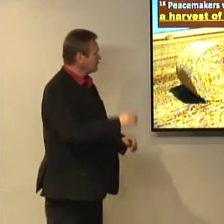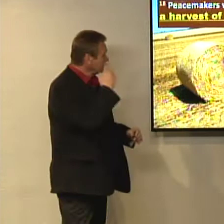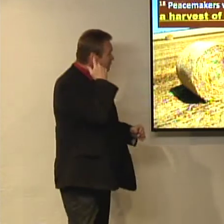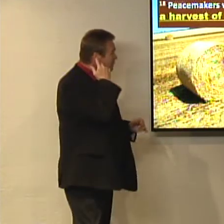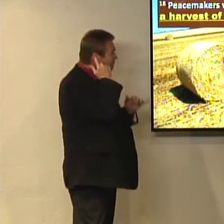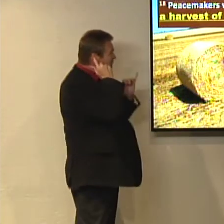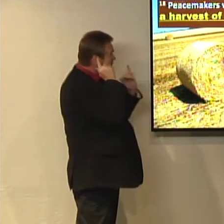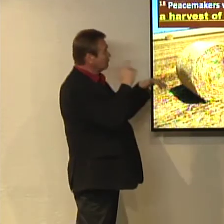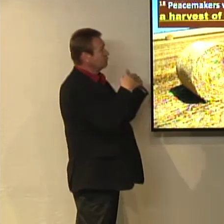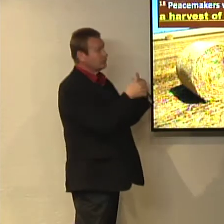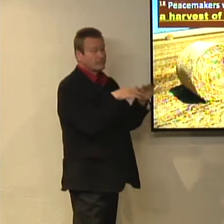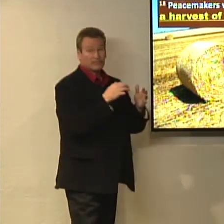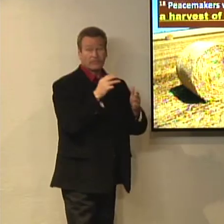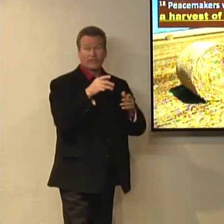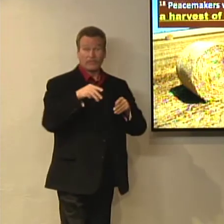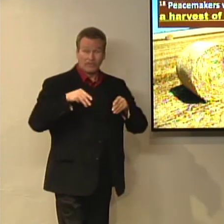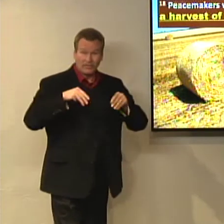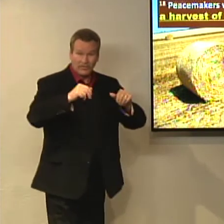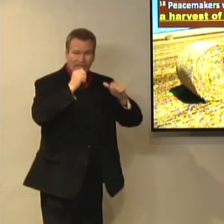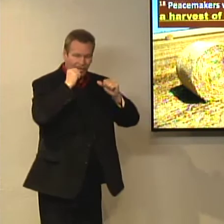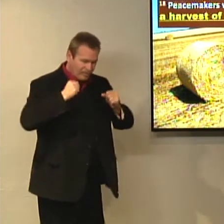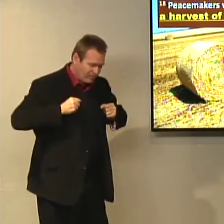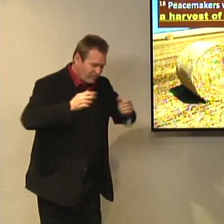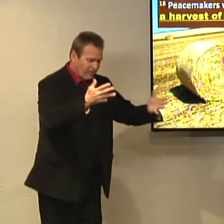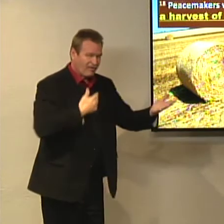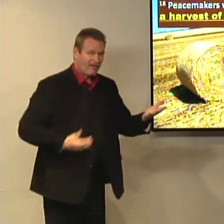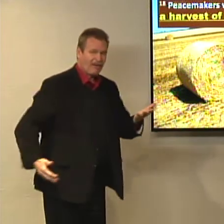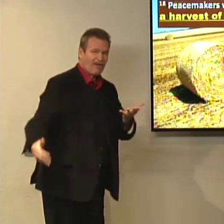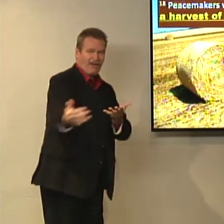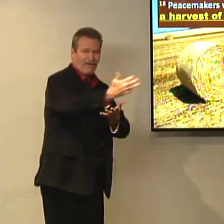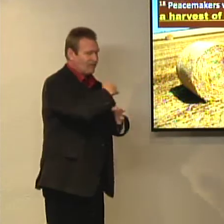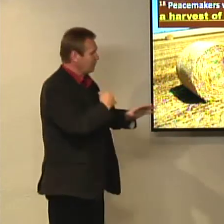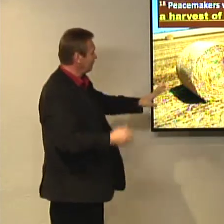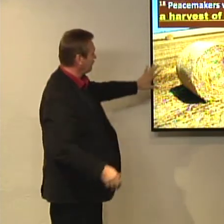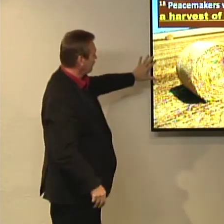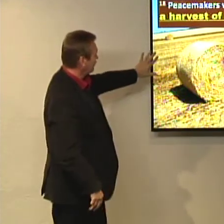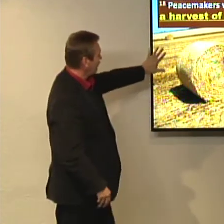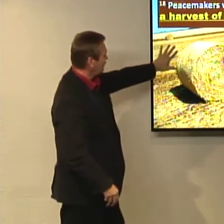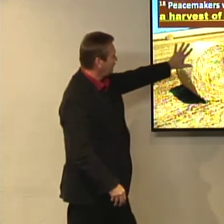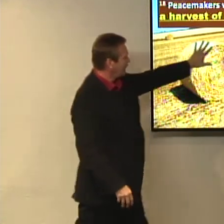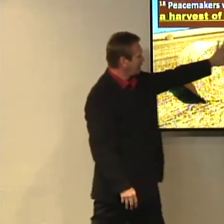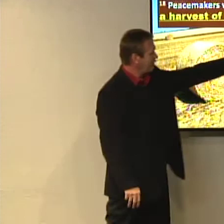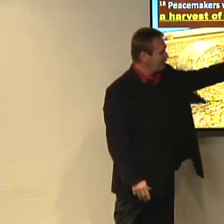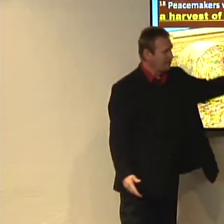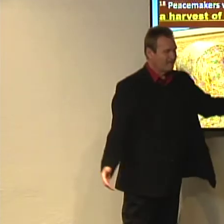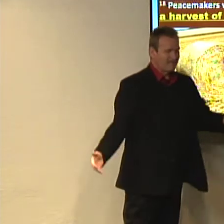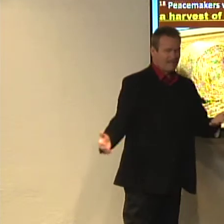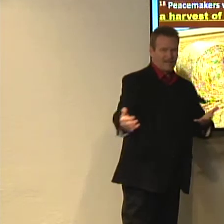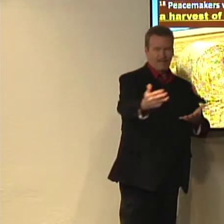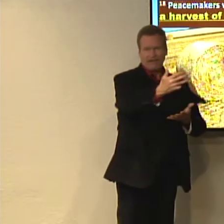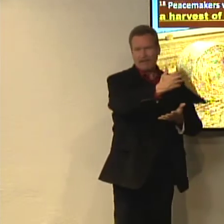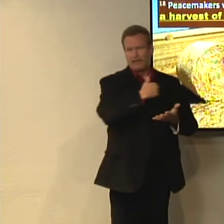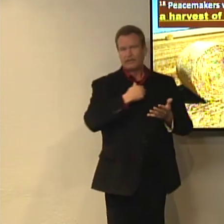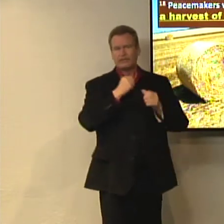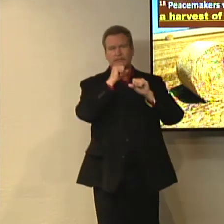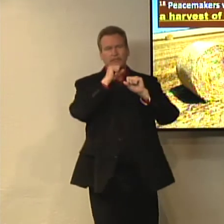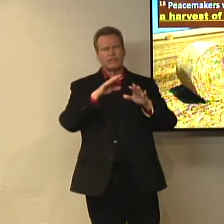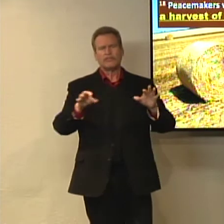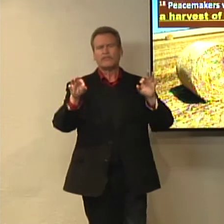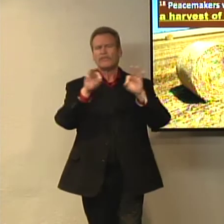chaos. For it says here that peacemakers who sow in peace raise a harvest of righteousness. And you can see